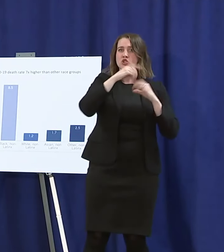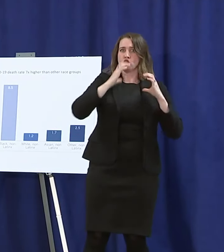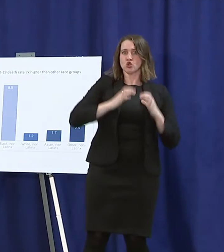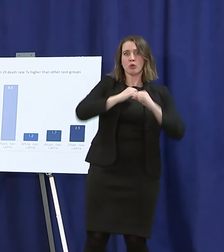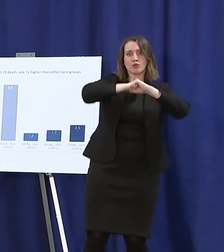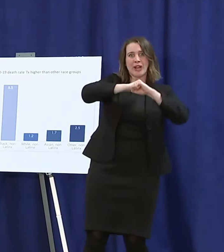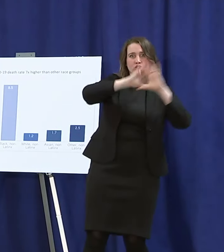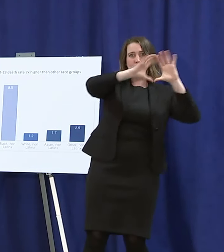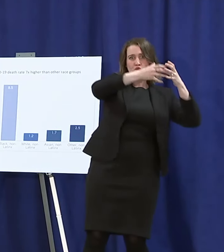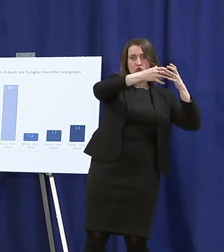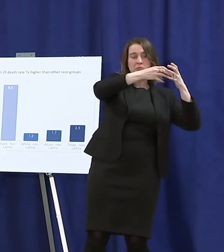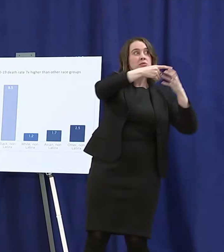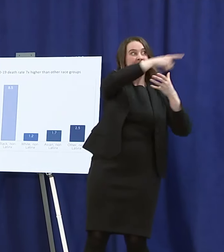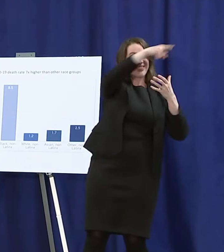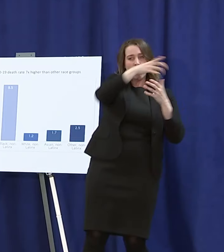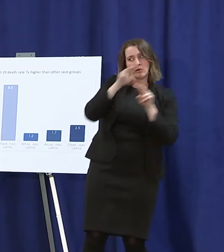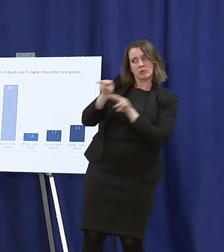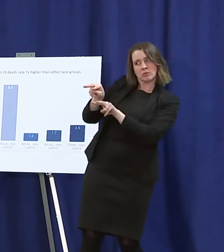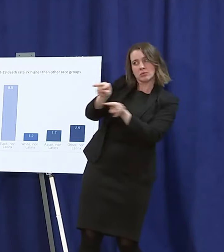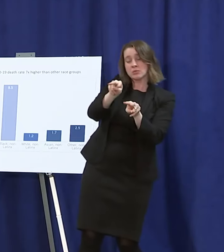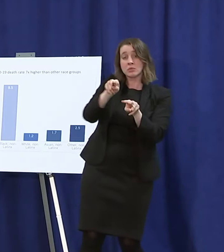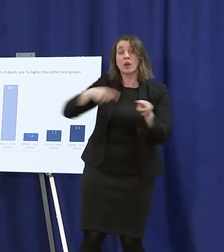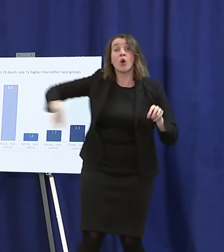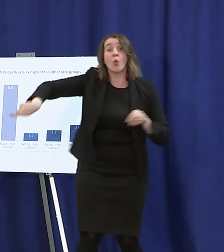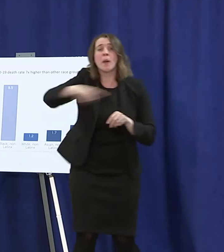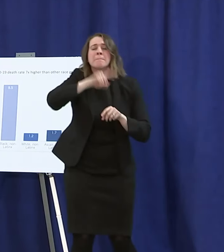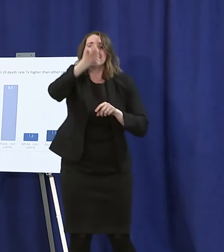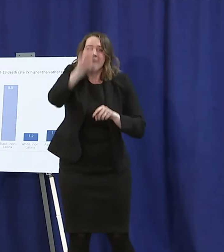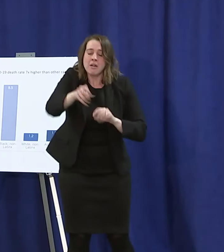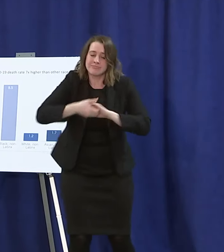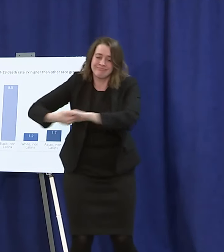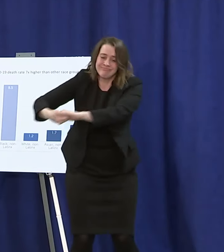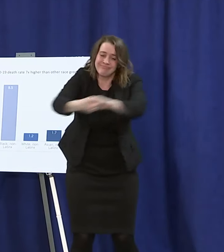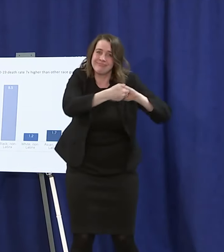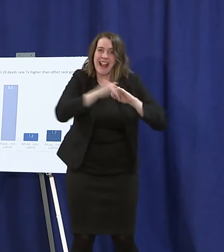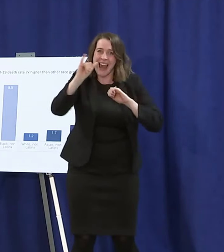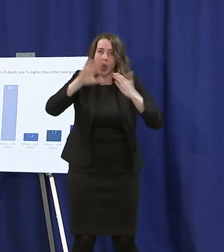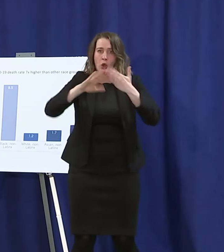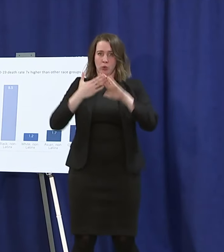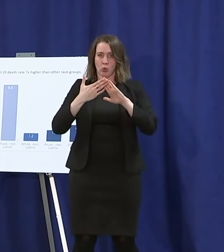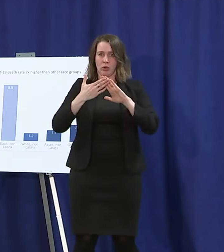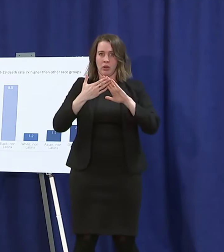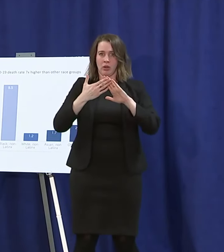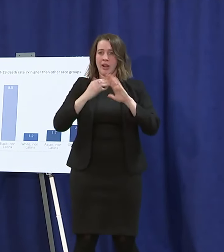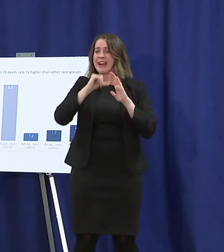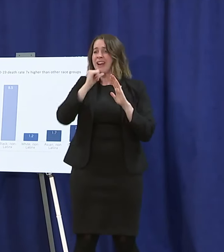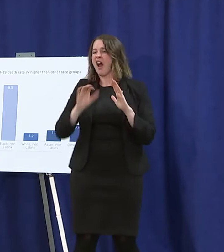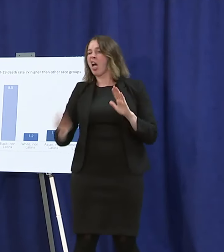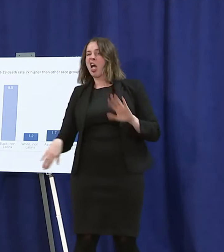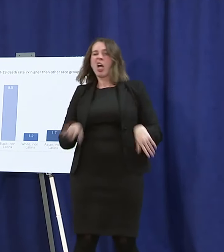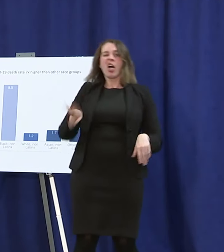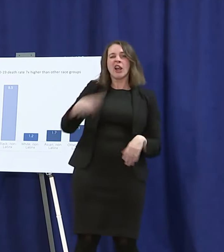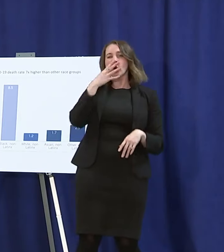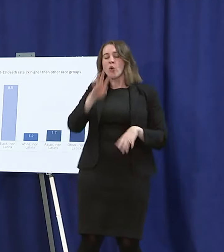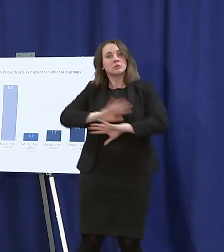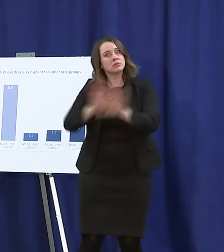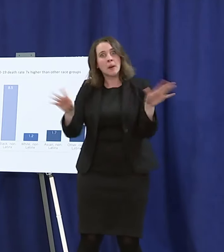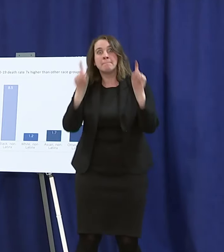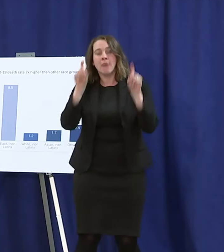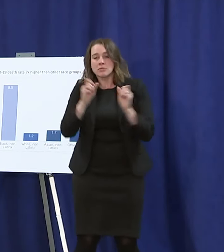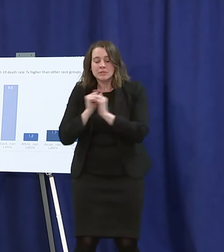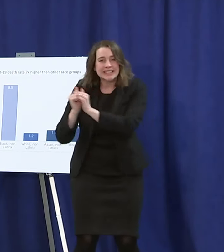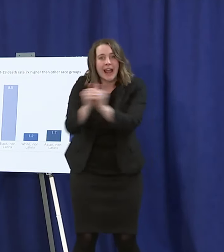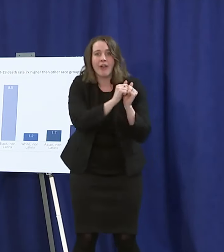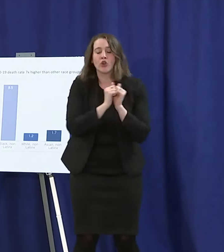We have to move forward together as a community, every aspect. Nothing can be spared. We all have to be in